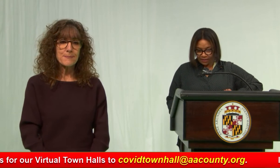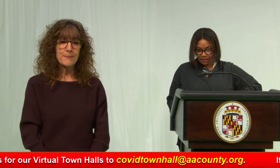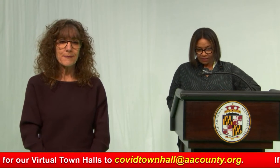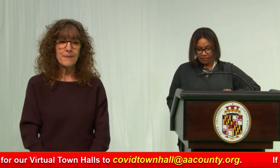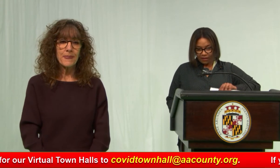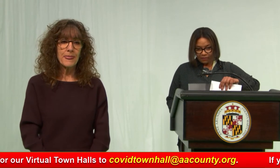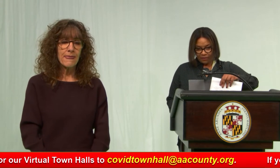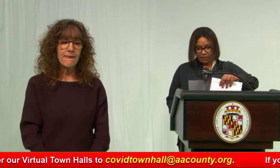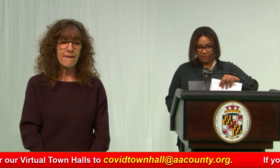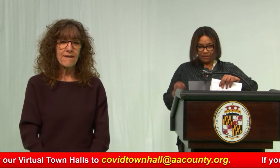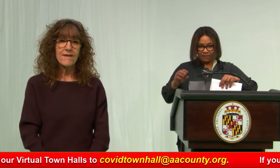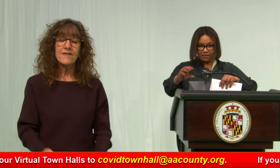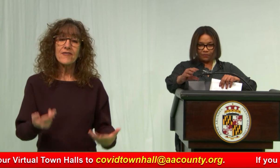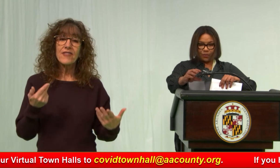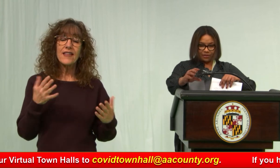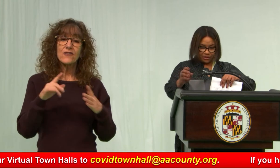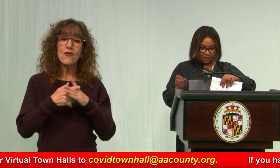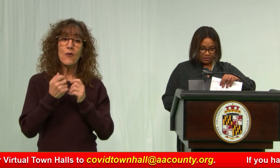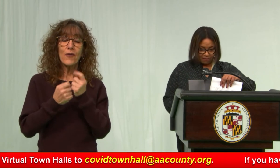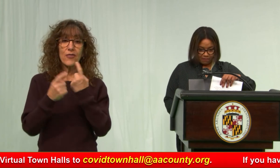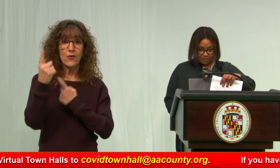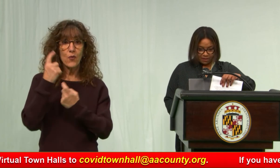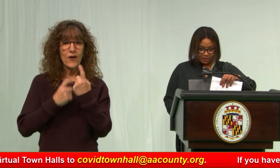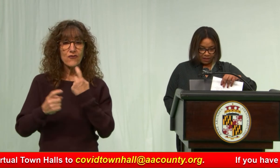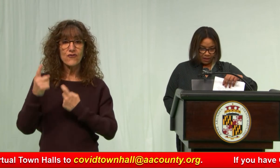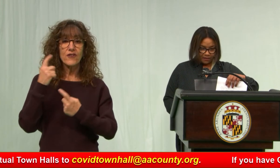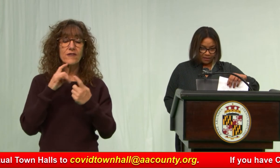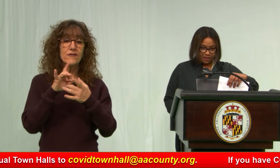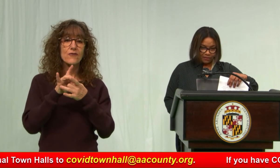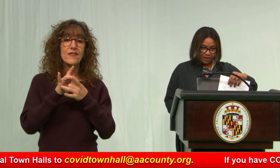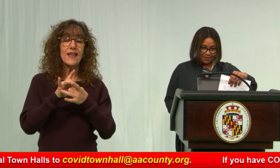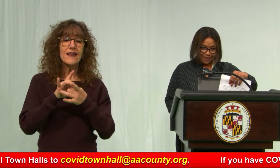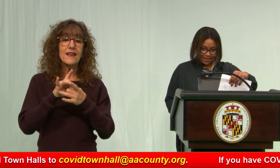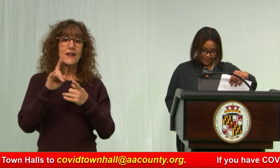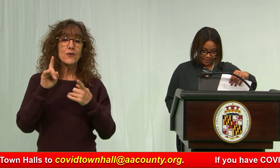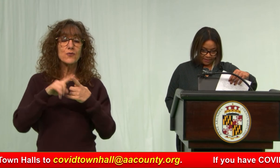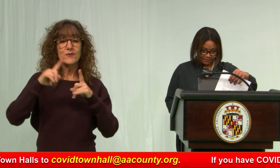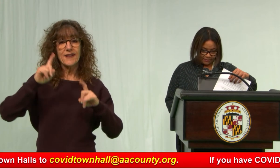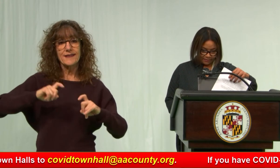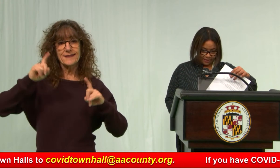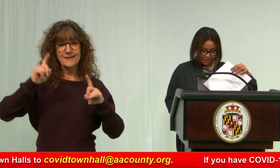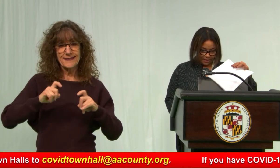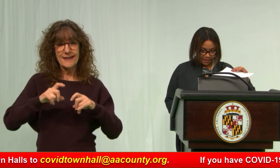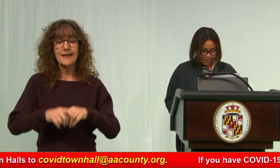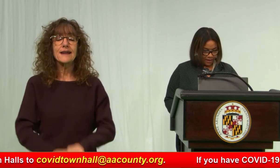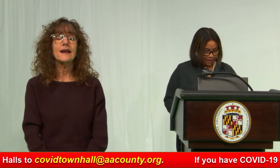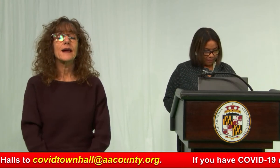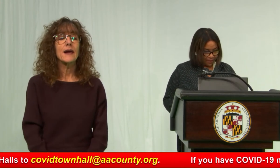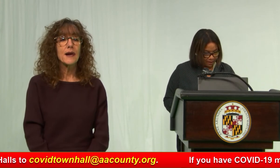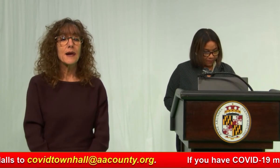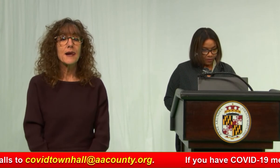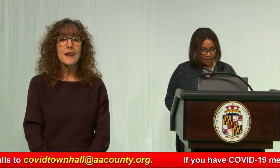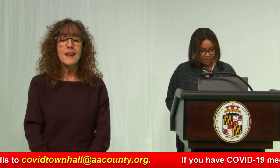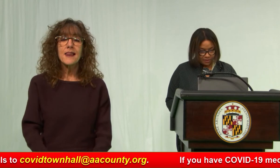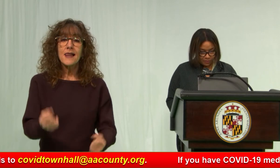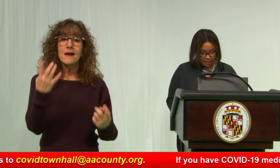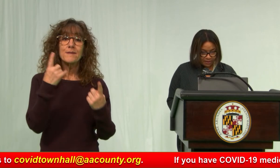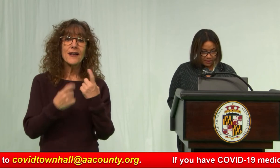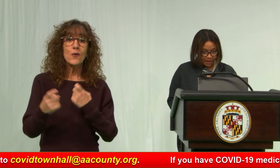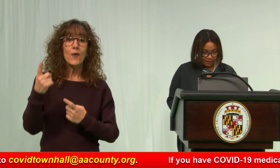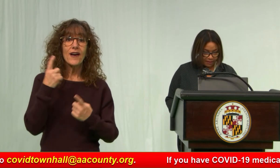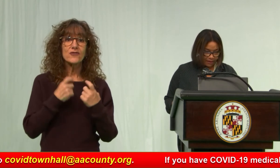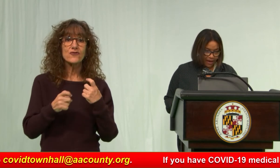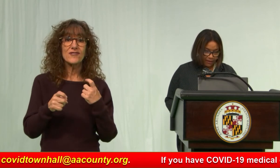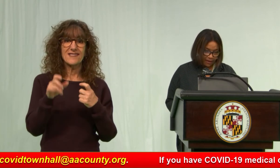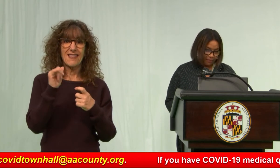So let's get started with the series of questions that center on testing. Many of our questions were